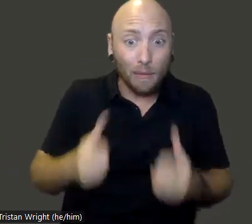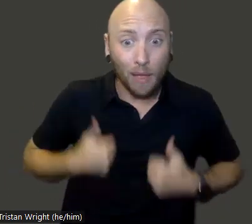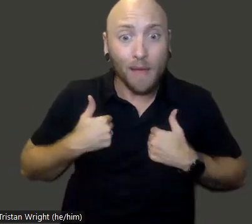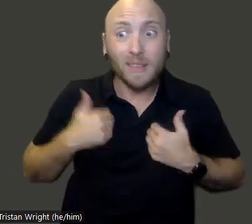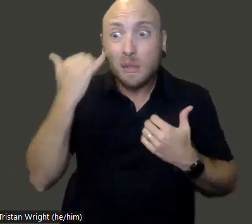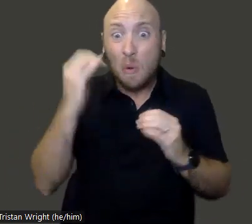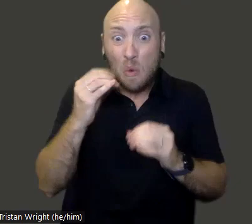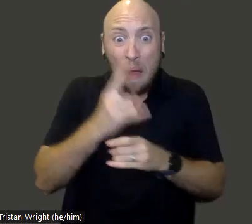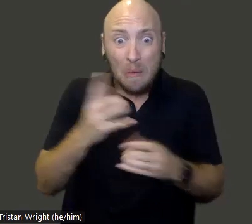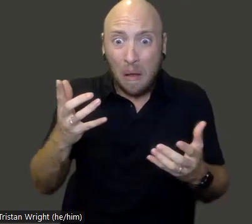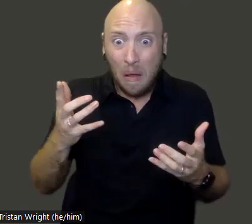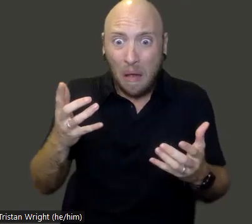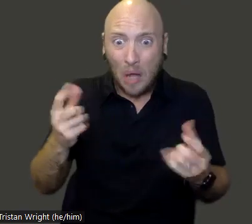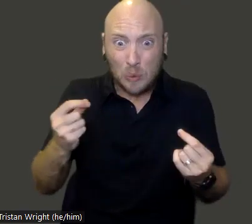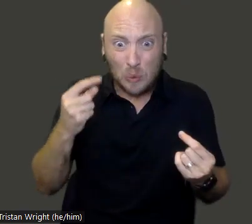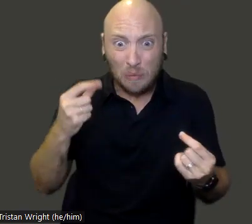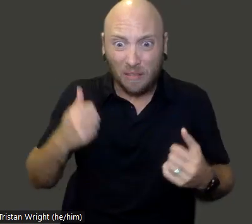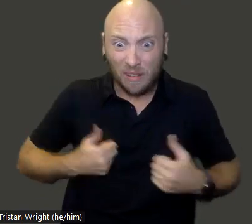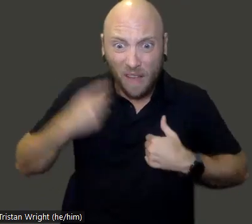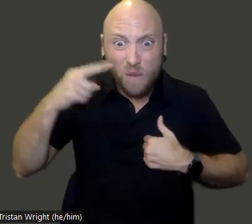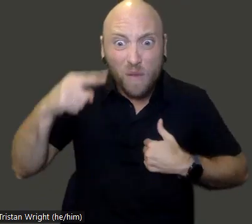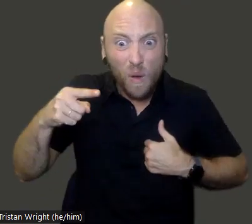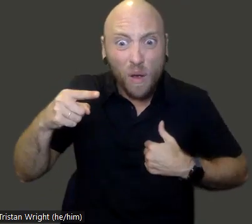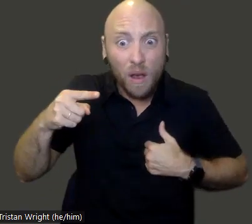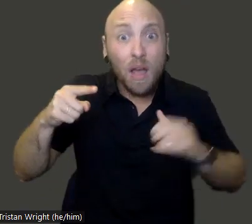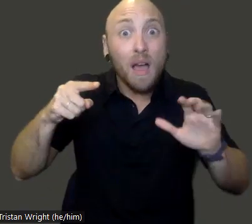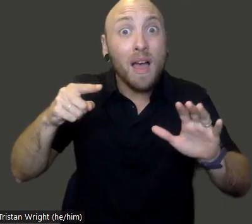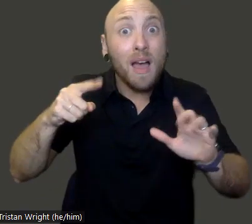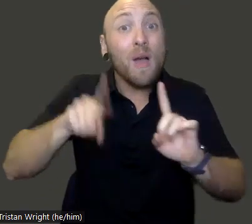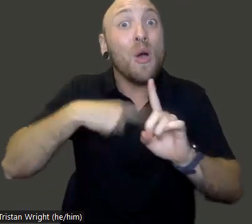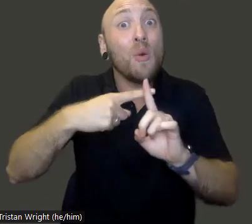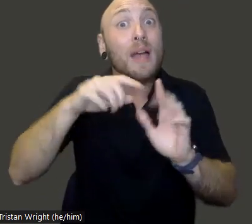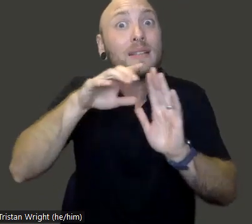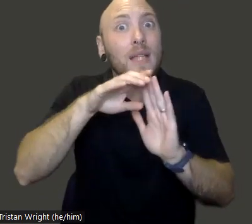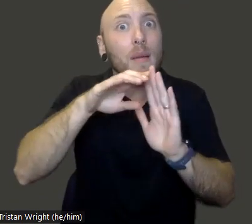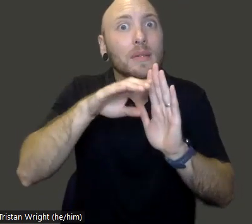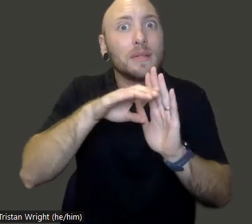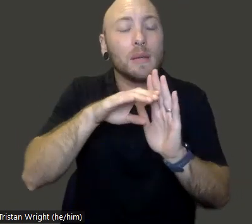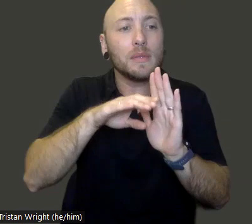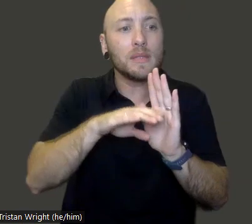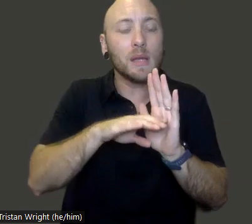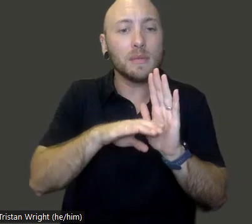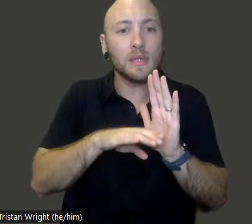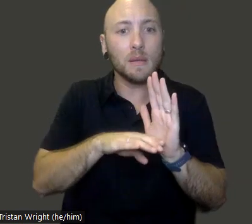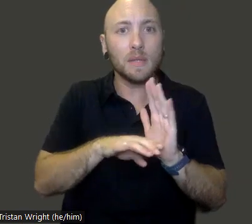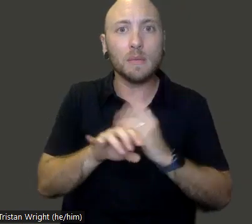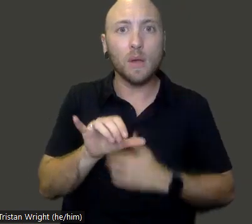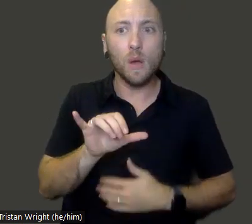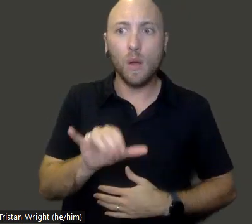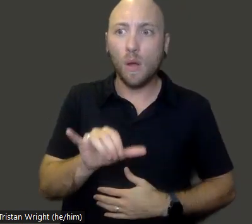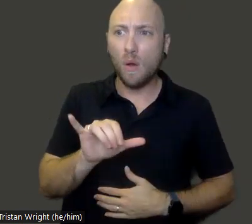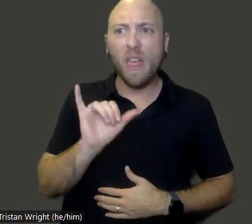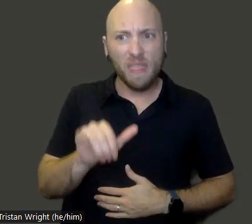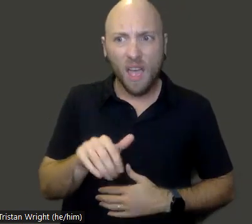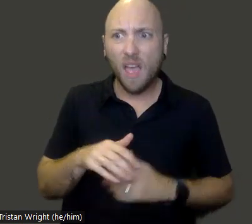the hell am I going to do? And and going through those 12 steps with my sponsor, it kind of taught me about what do I do, right? Or how do I